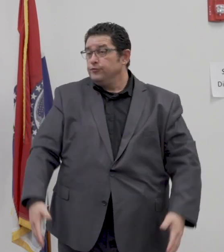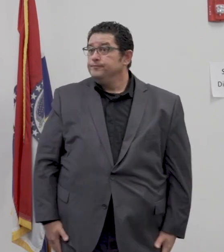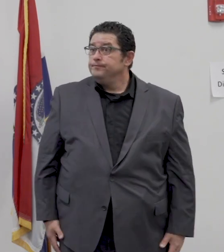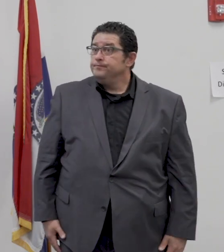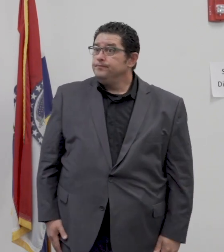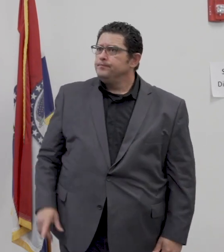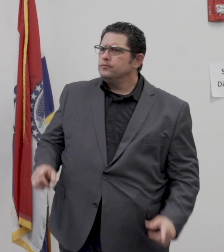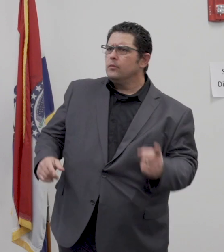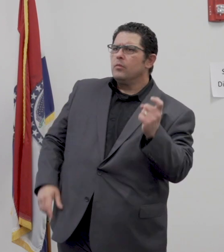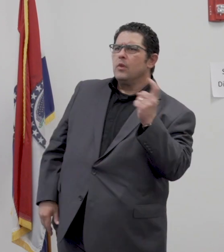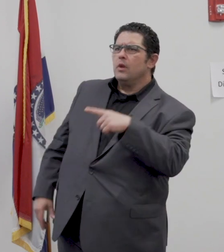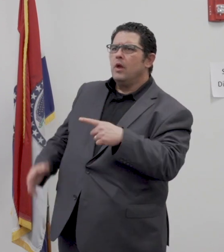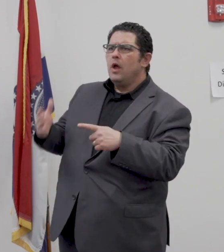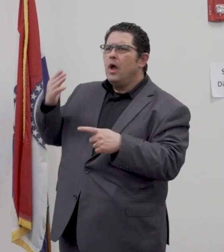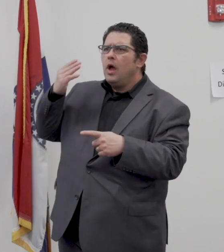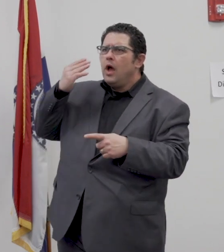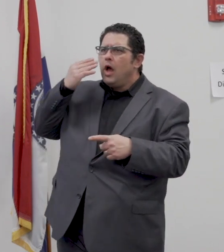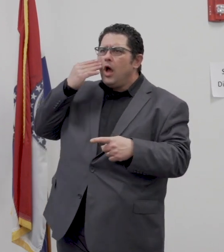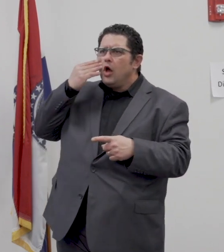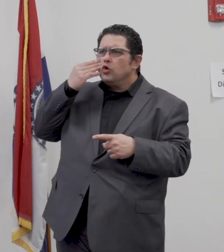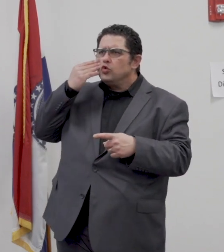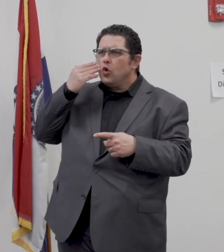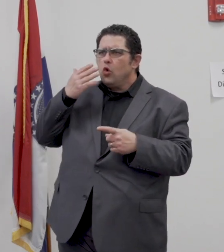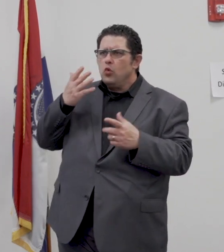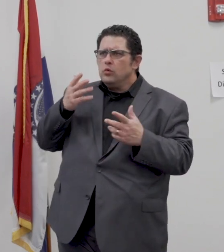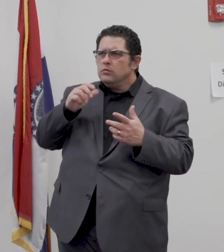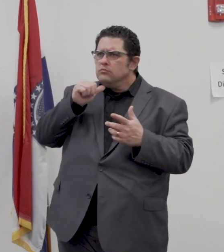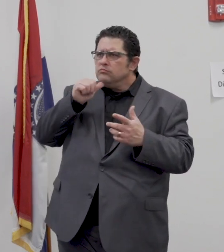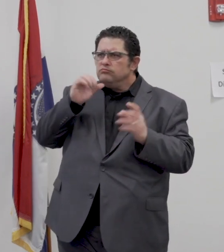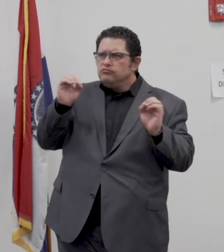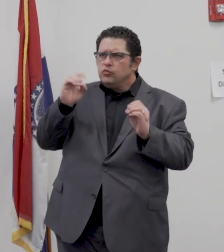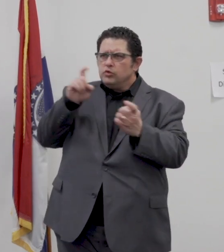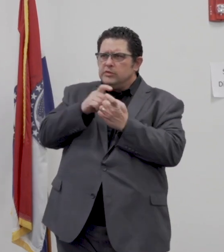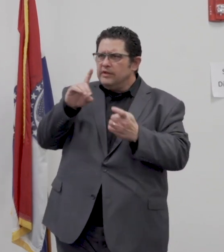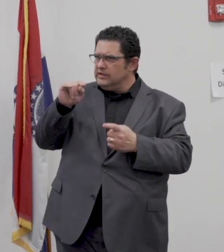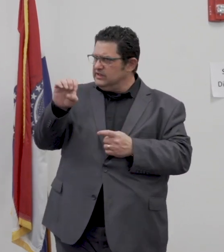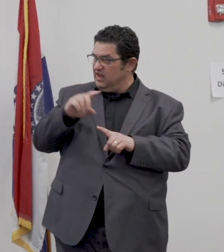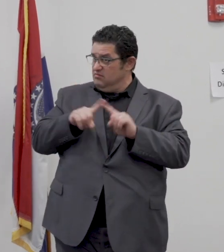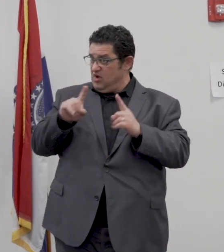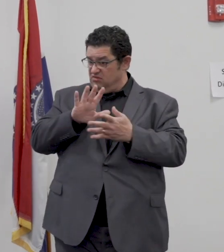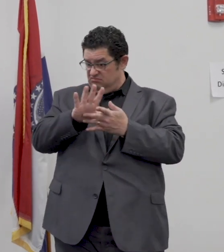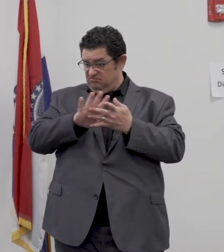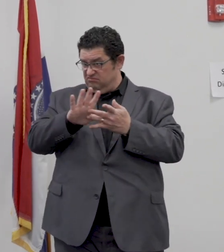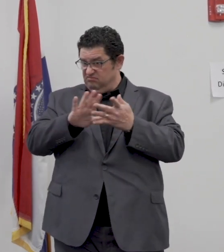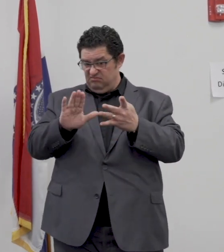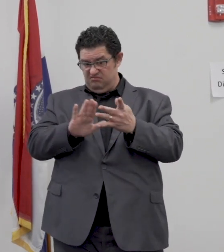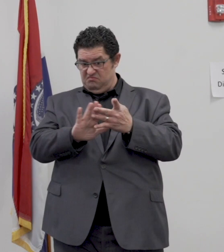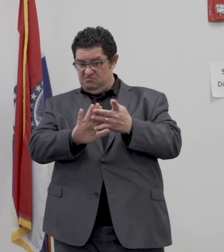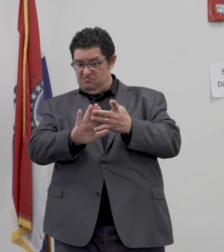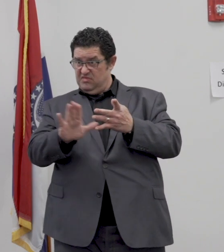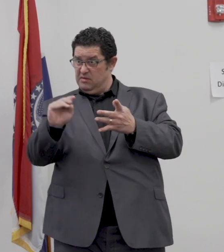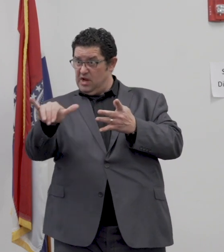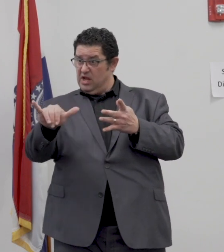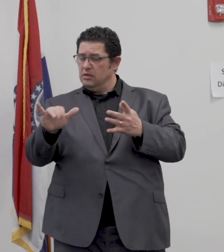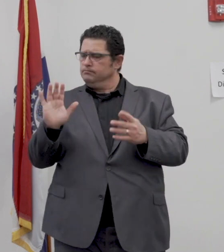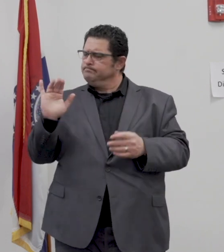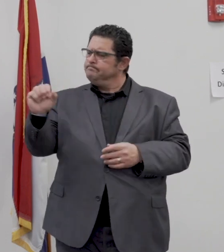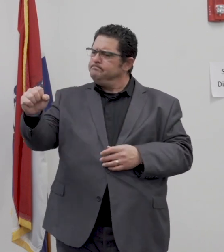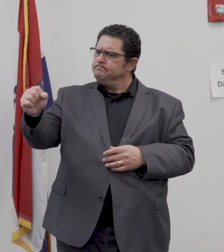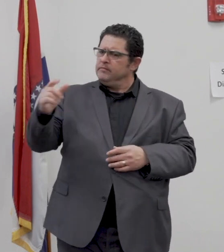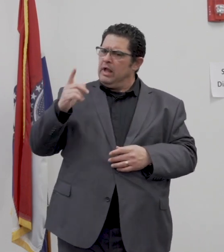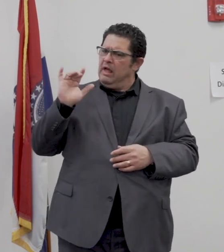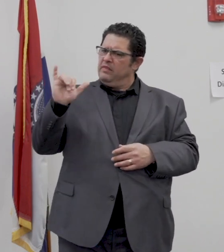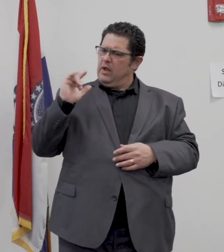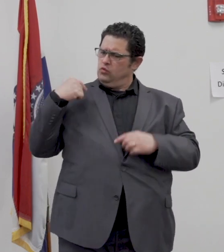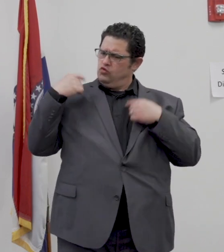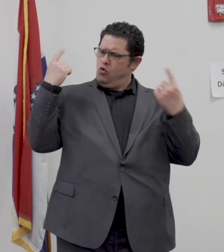Sam, I understand there's no specifics yet, but are you still thinking mid-May is a good? Yeah, mid-May's always been our target. It was our target